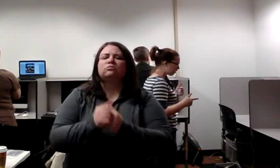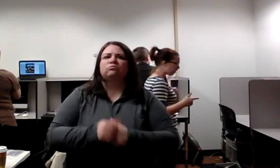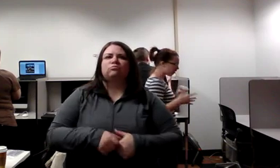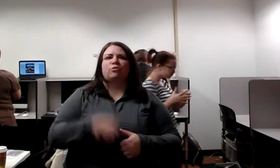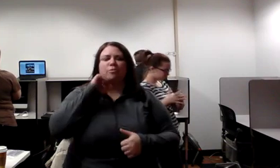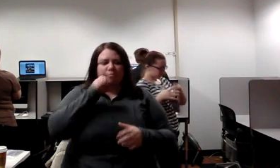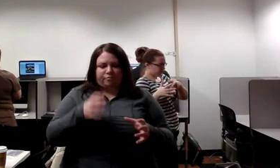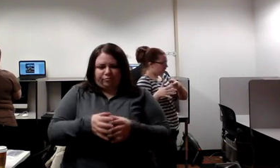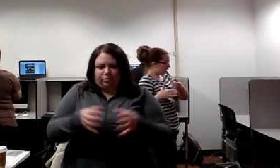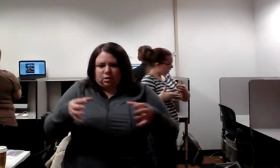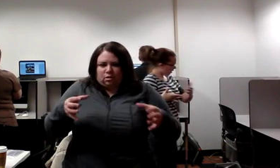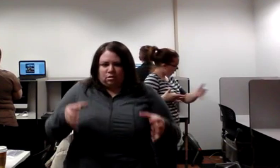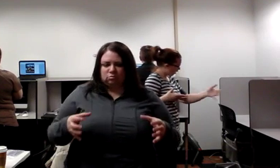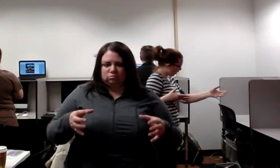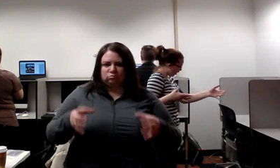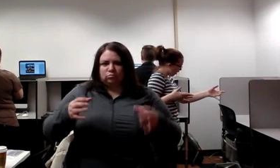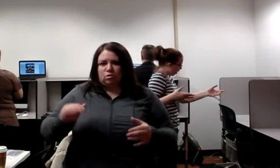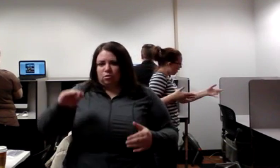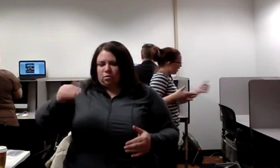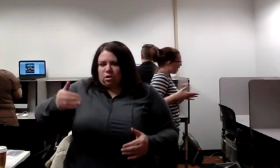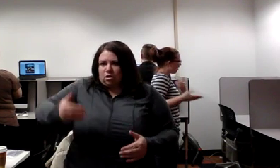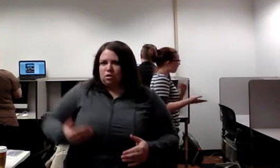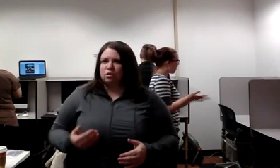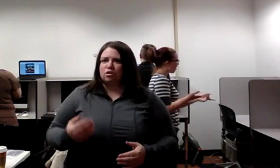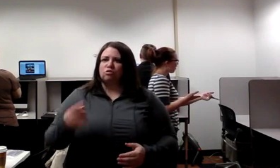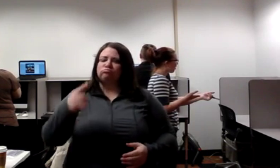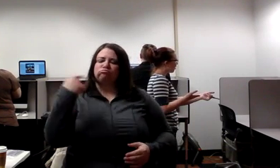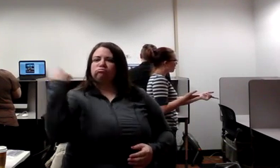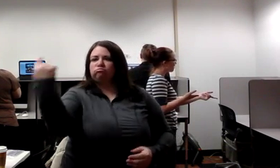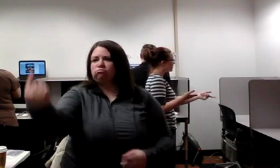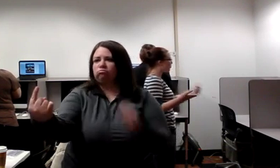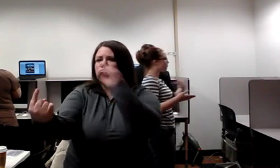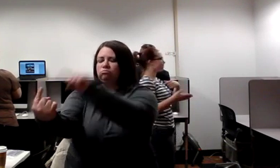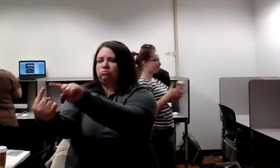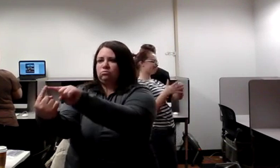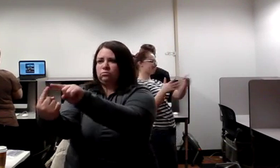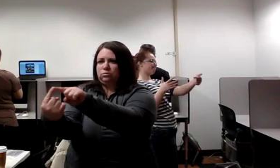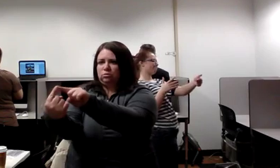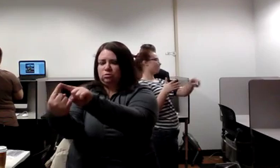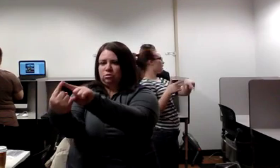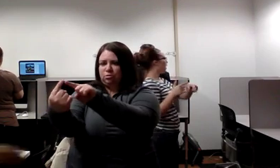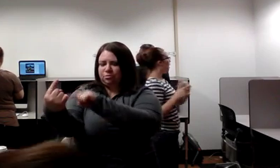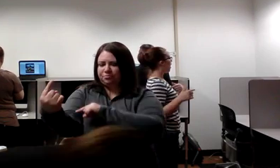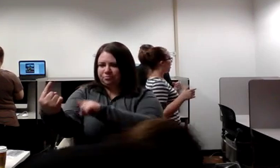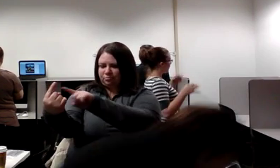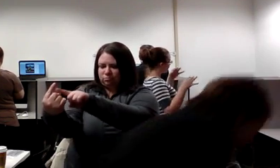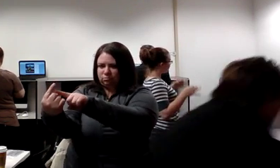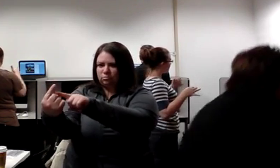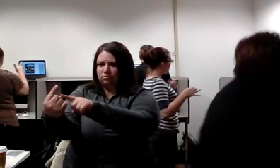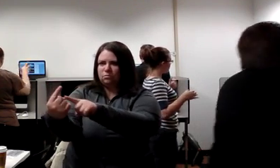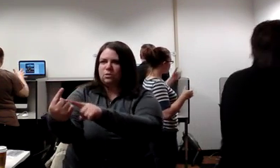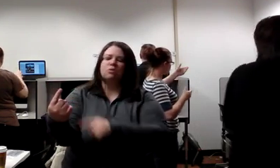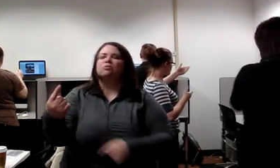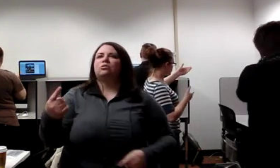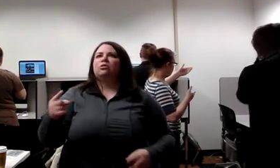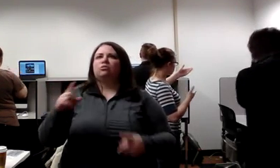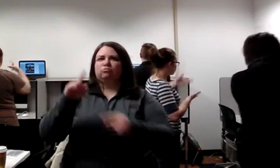hired someone who I thought was very talented to run the company with me. And for the first year or so, things went well. But then our visions of the future